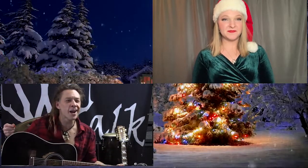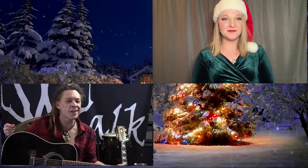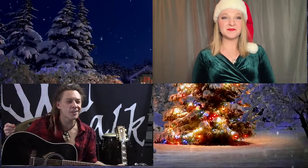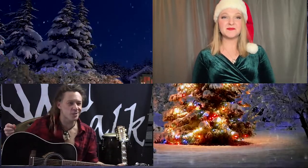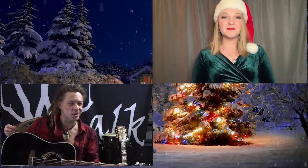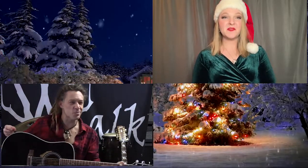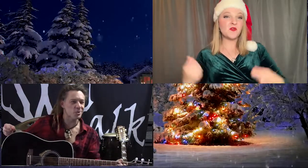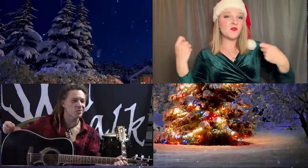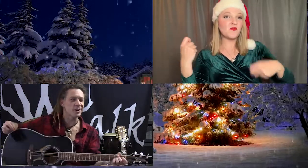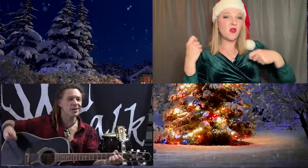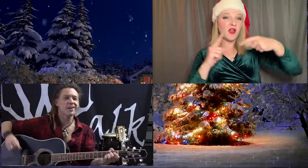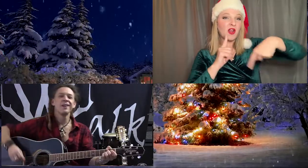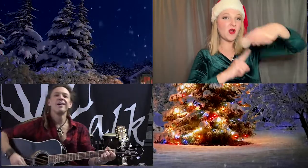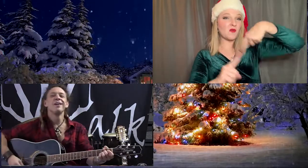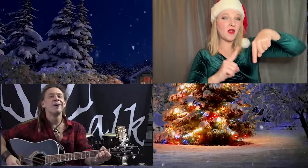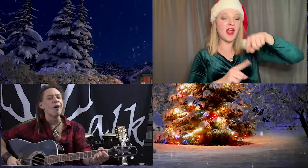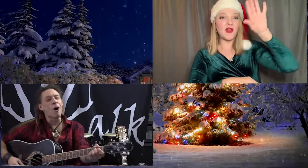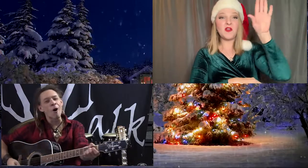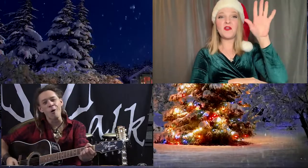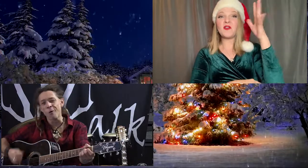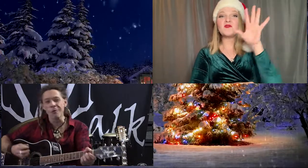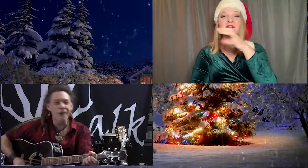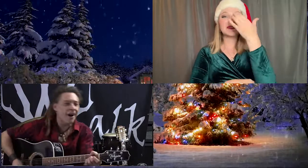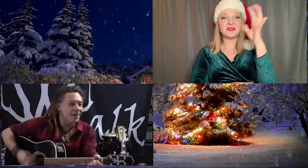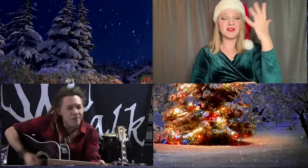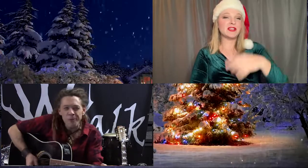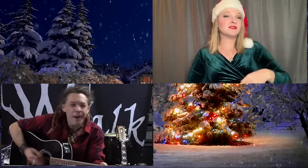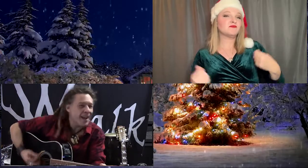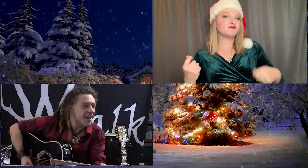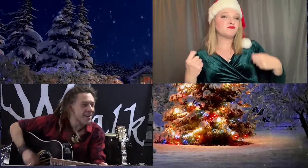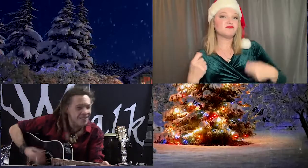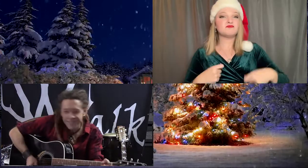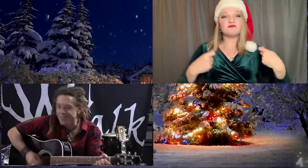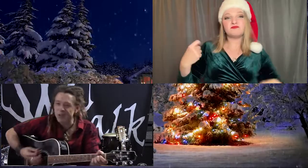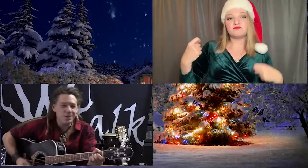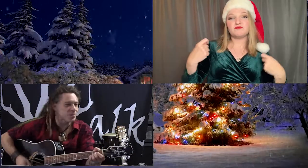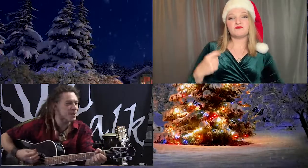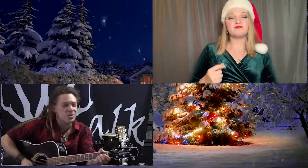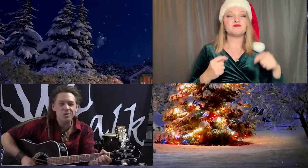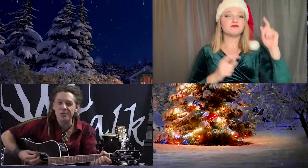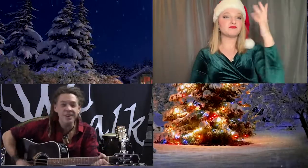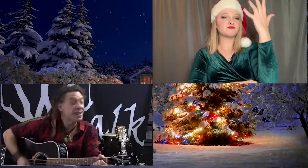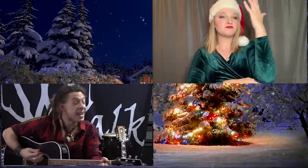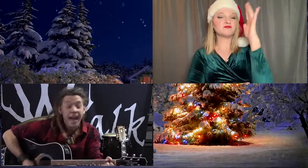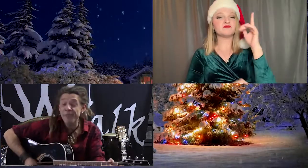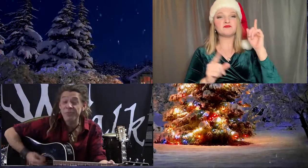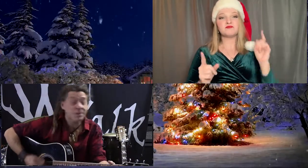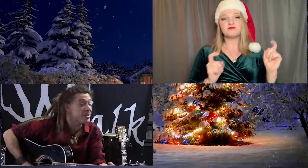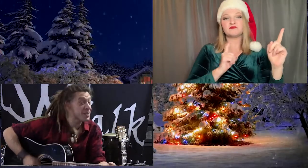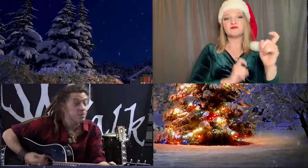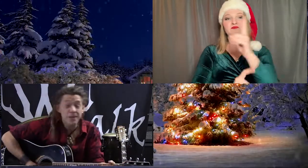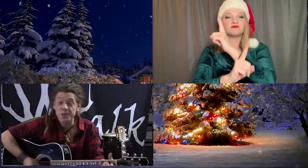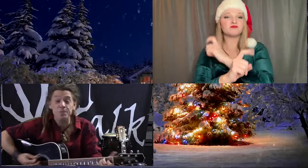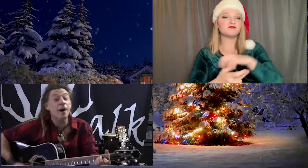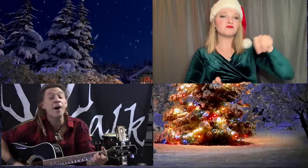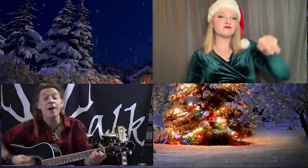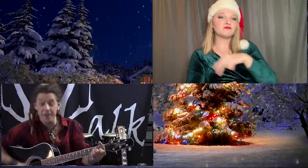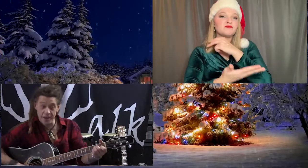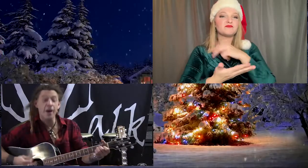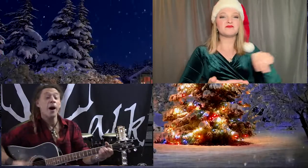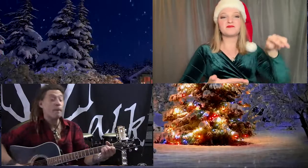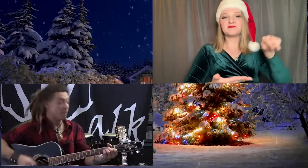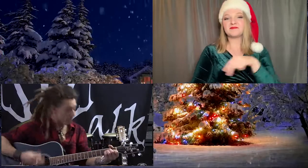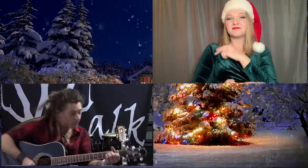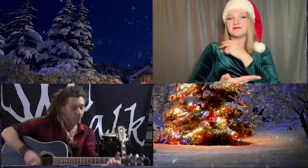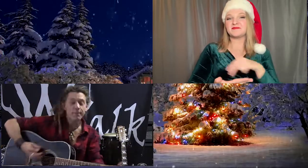Rocking around the Christmas tree. Oh, rocking around the Christmas tree at the Christmas